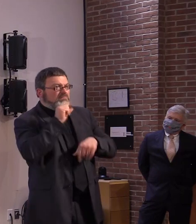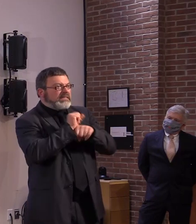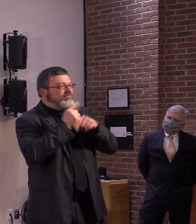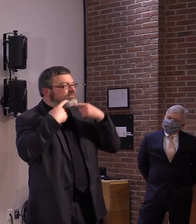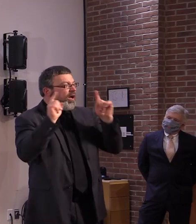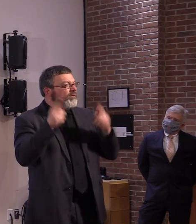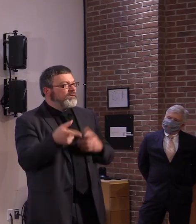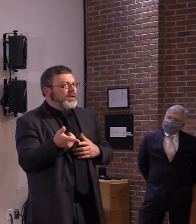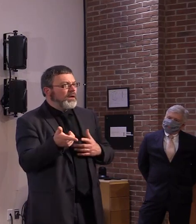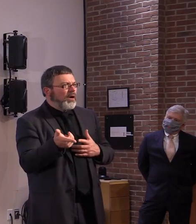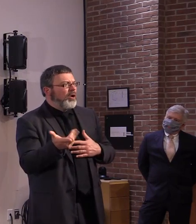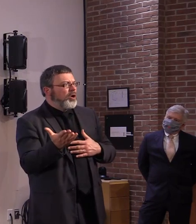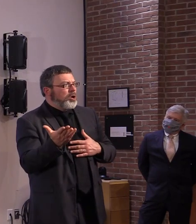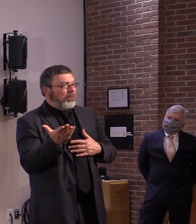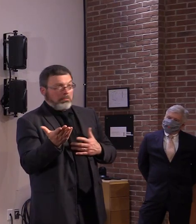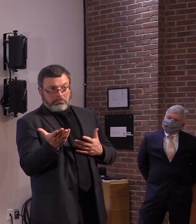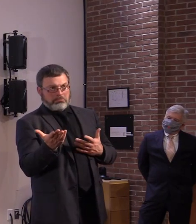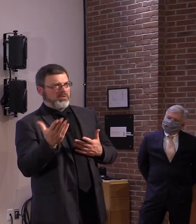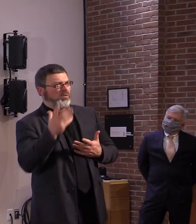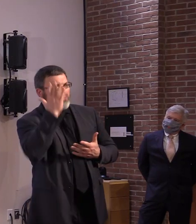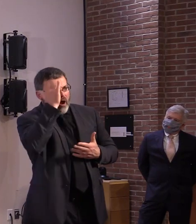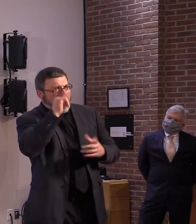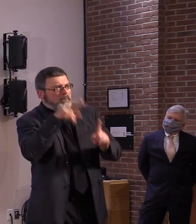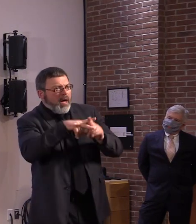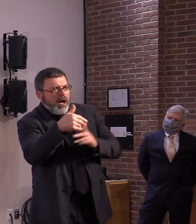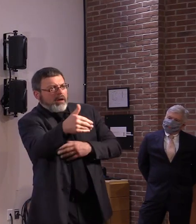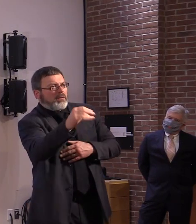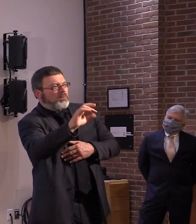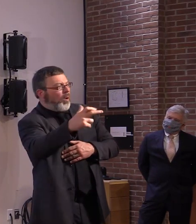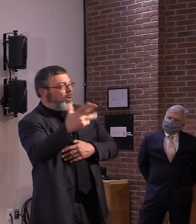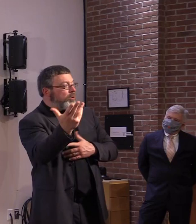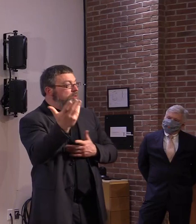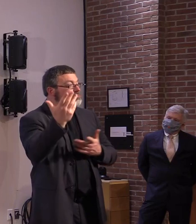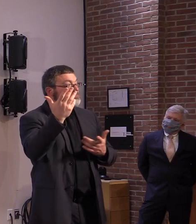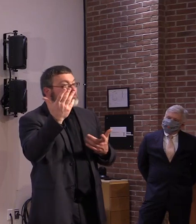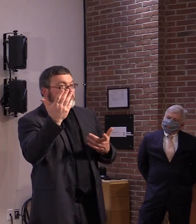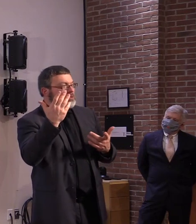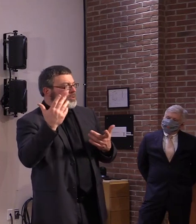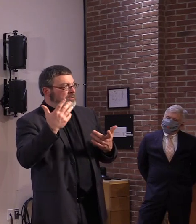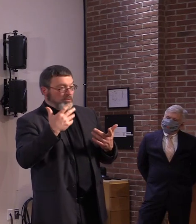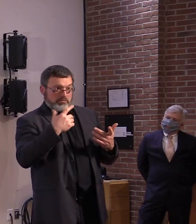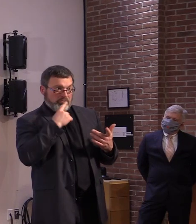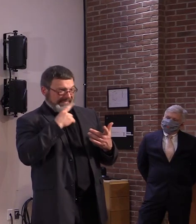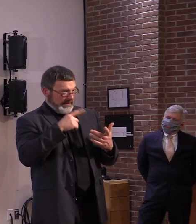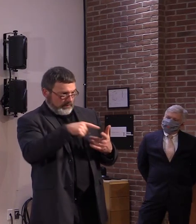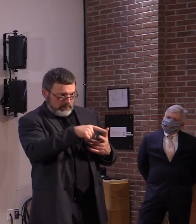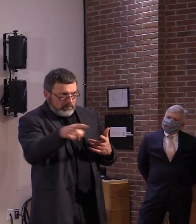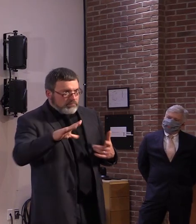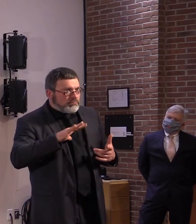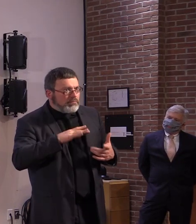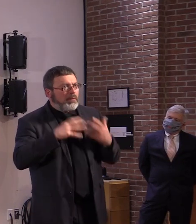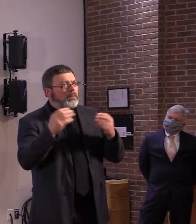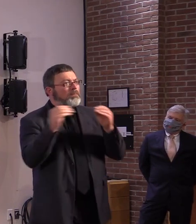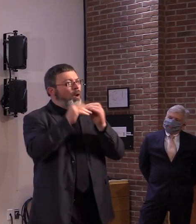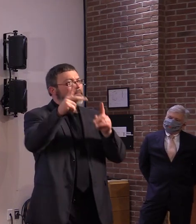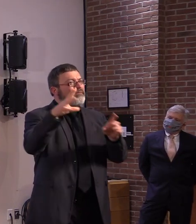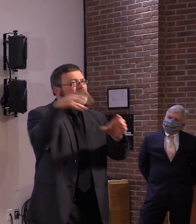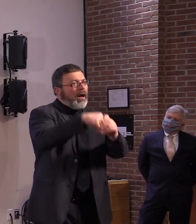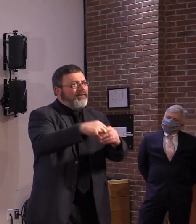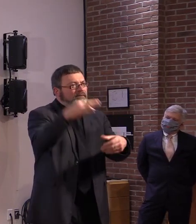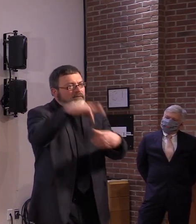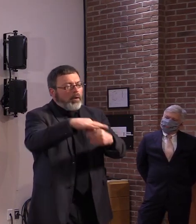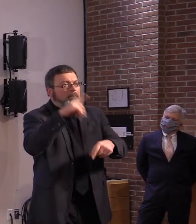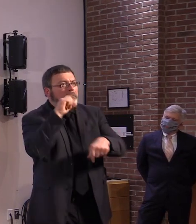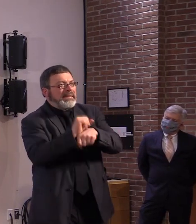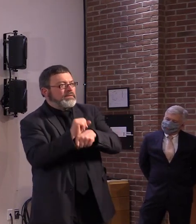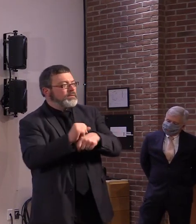in the town meeting day, that will tell us a lot as to whether we can pursue this further. But so